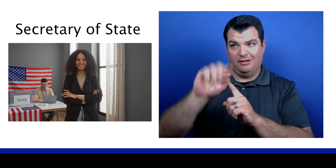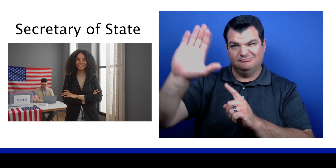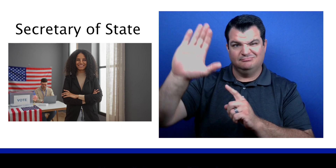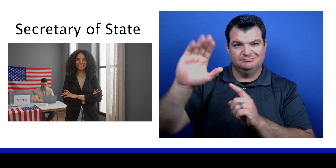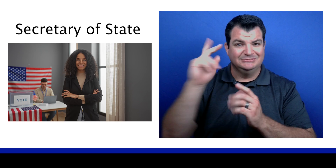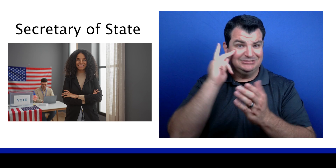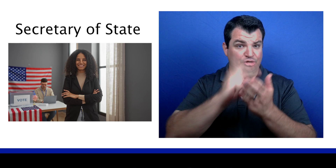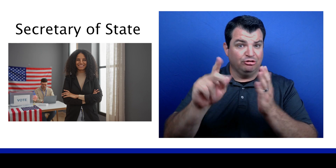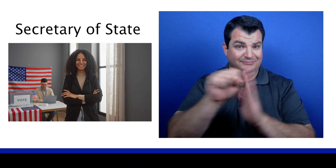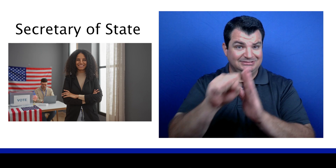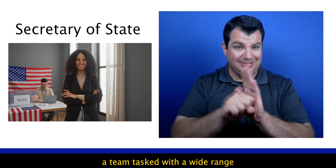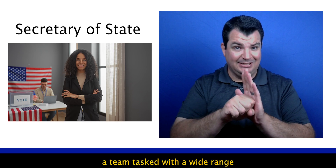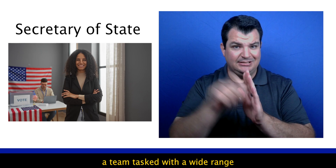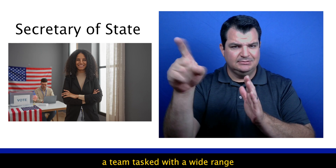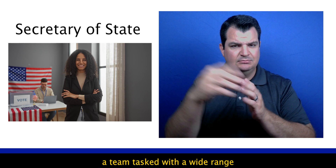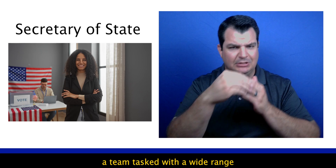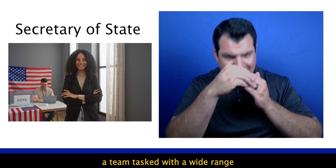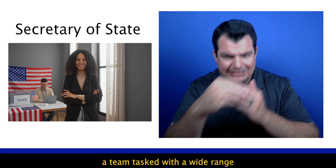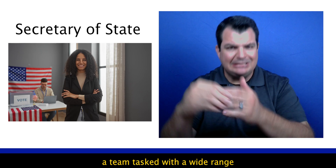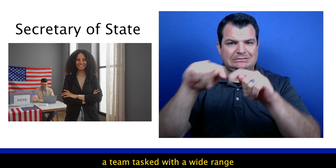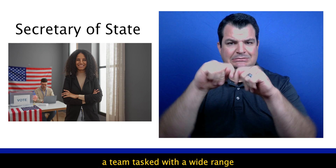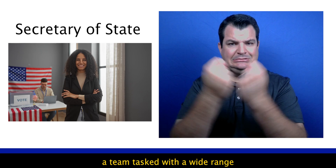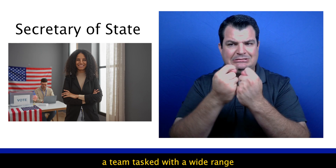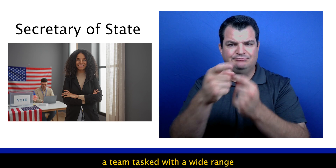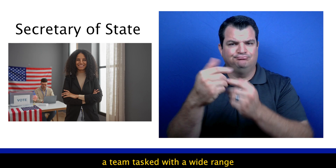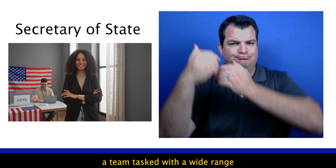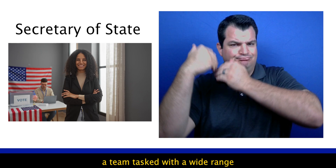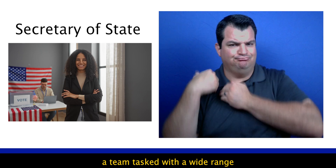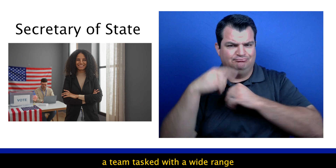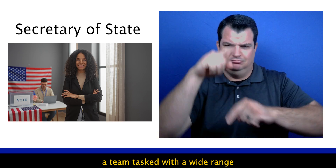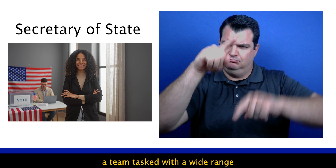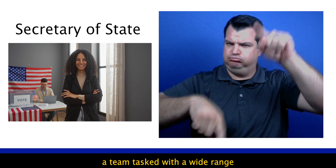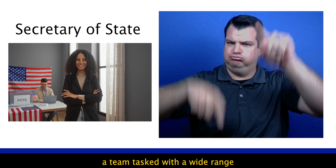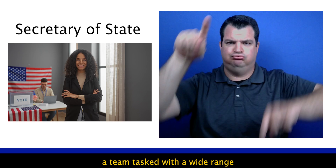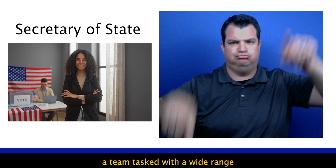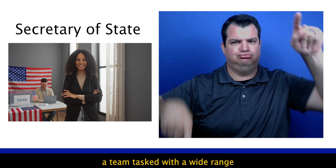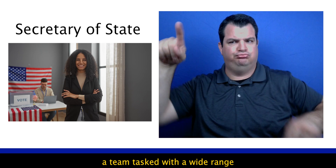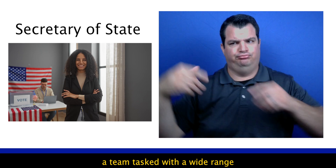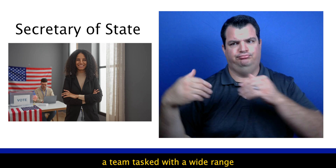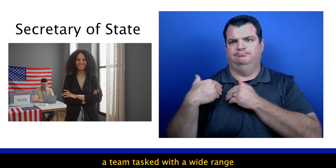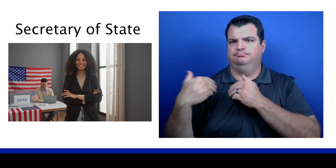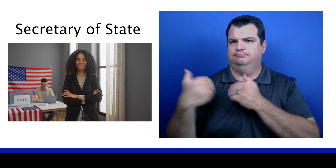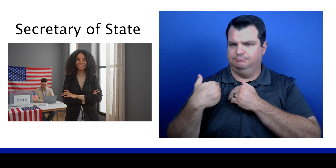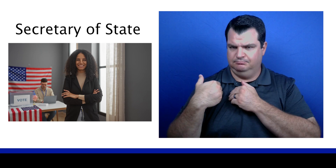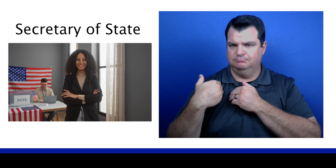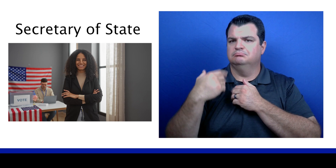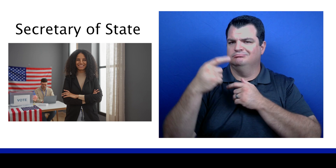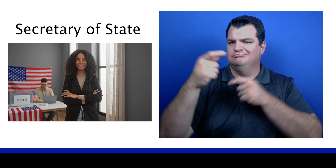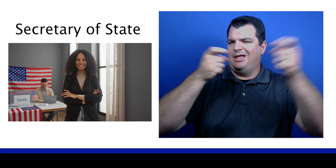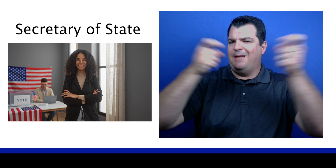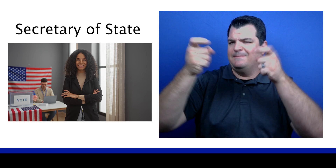Vermont's Secretary of State leads a team tasked with a wide range of essential administrative functions.